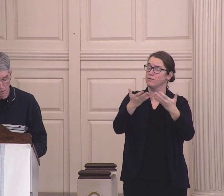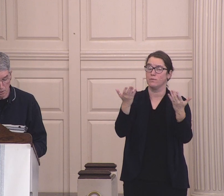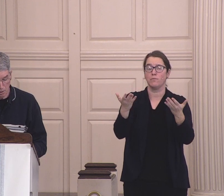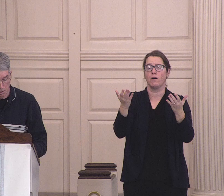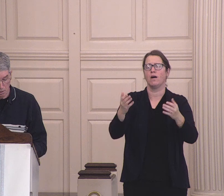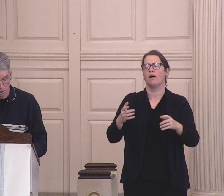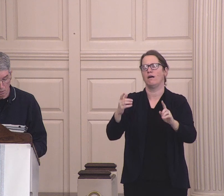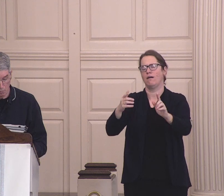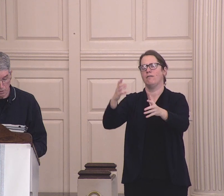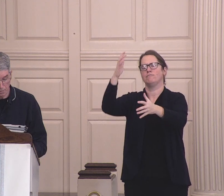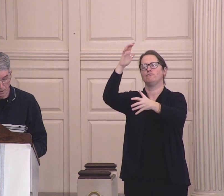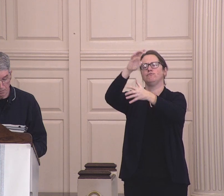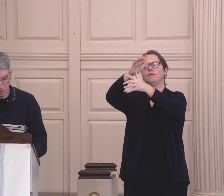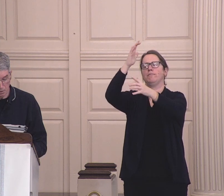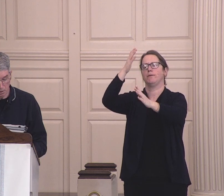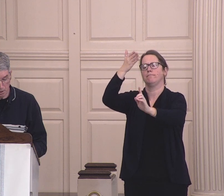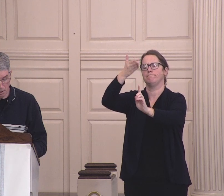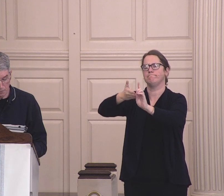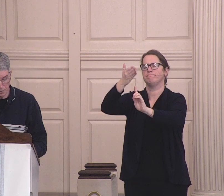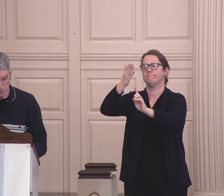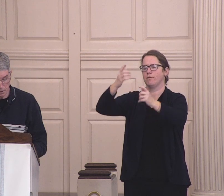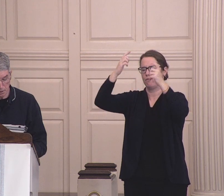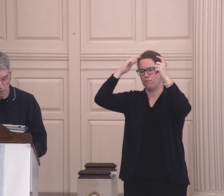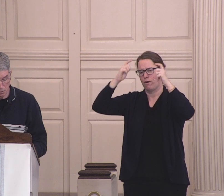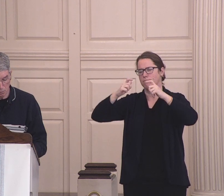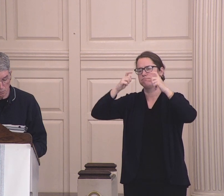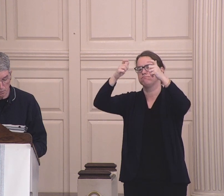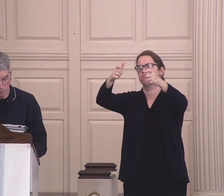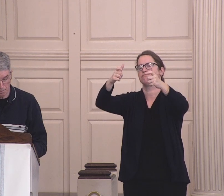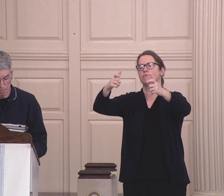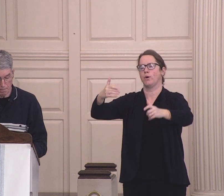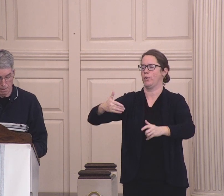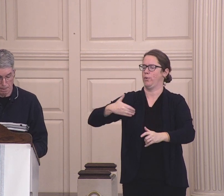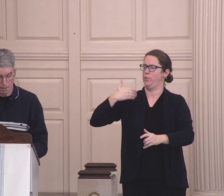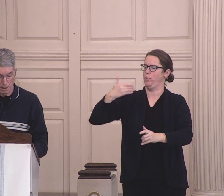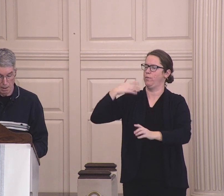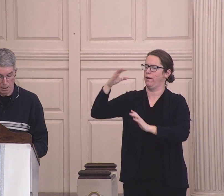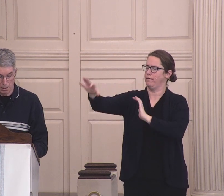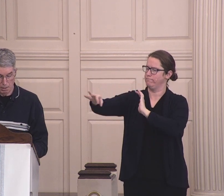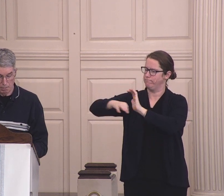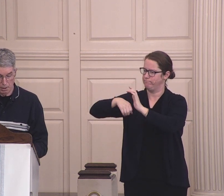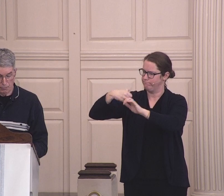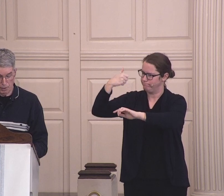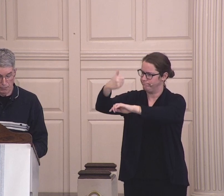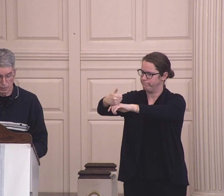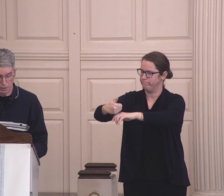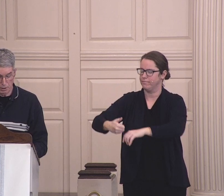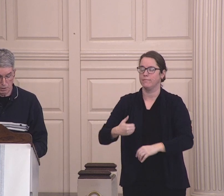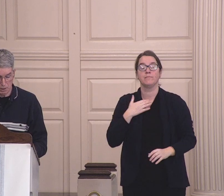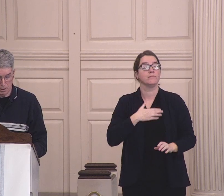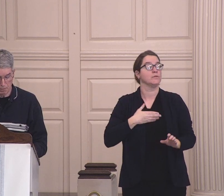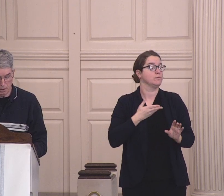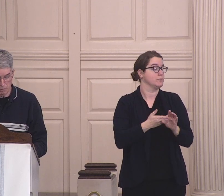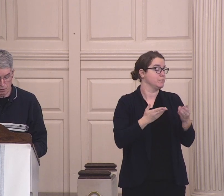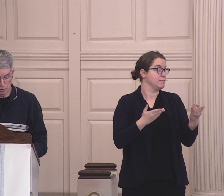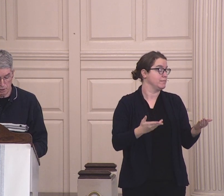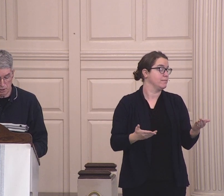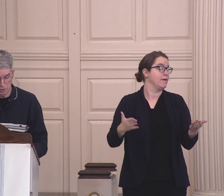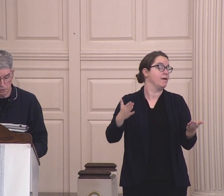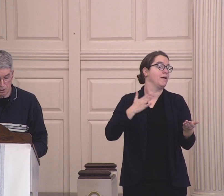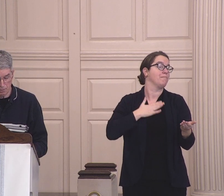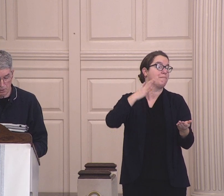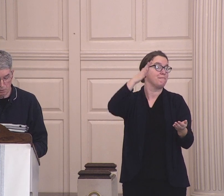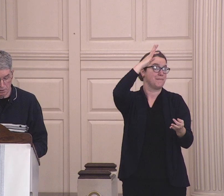crown. Over the people I have set a youth. My faithfulness and my